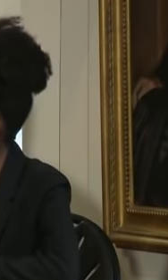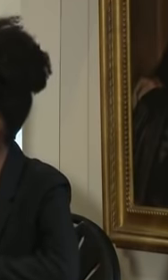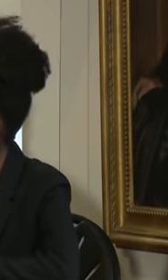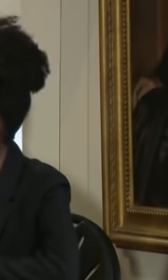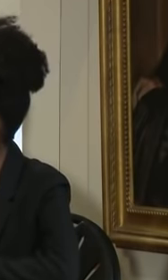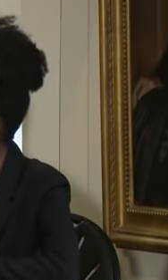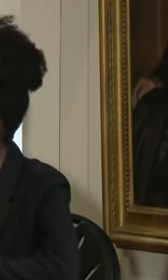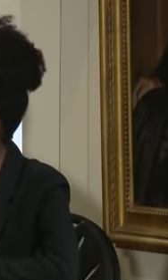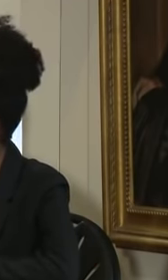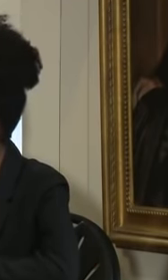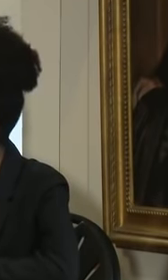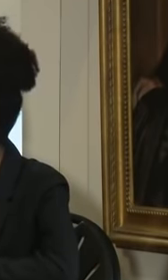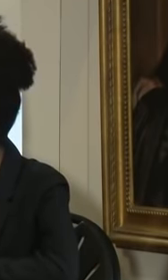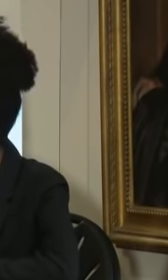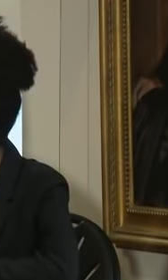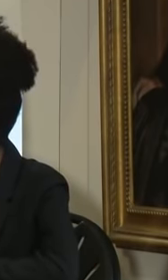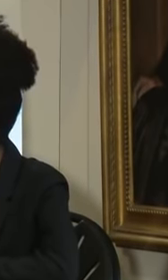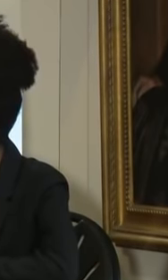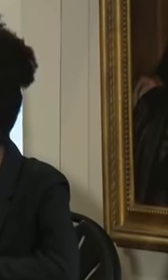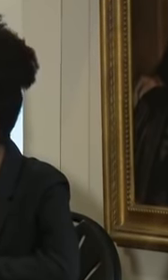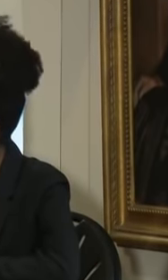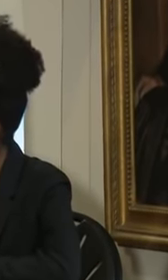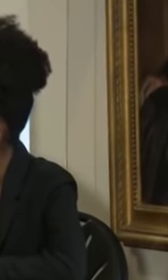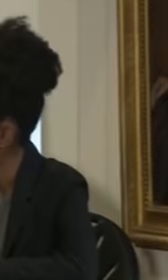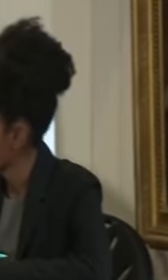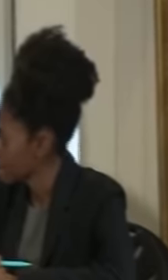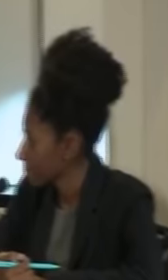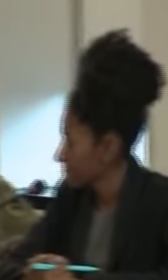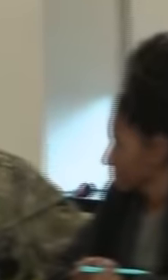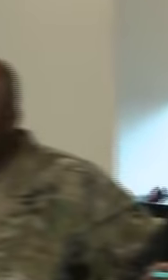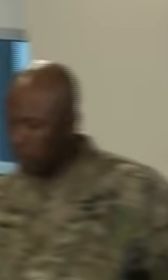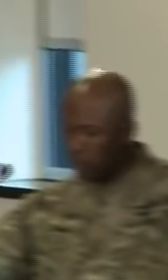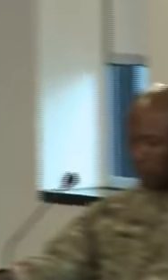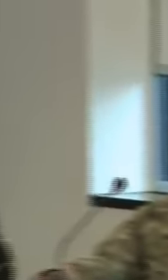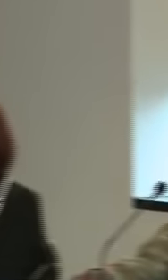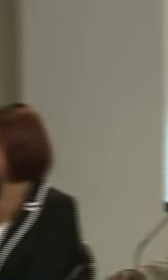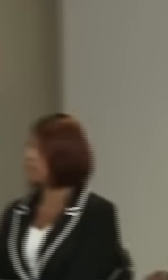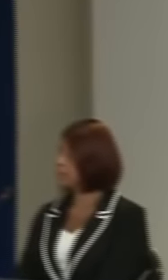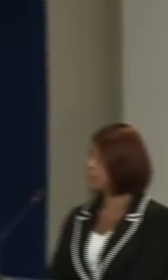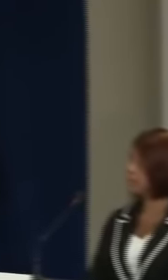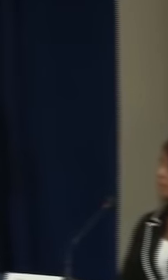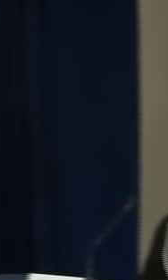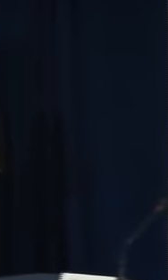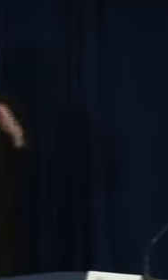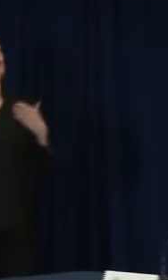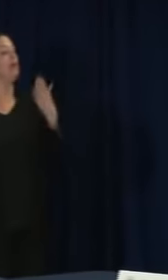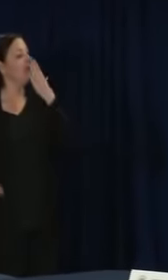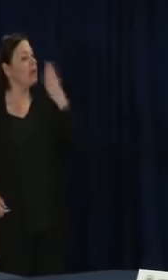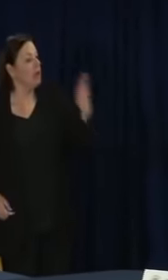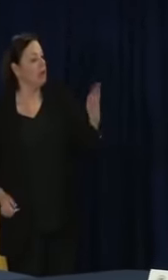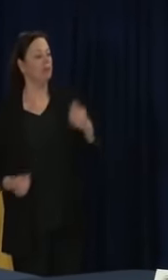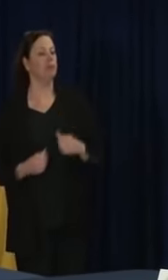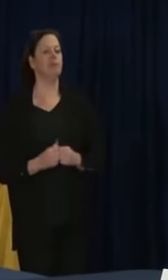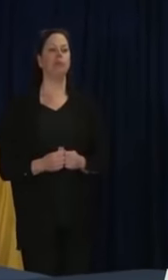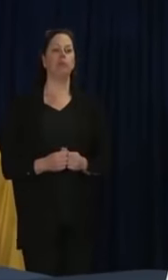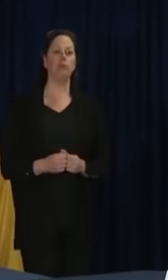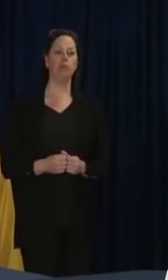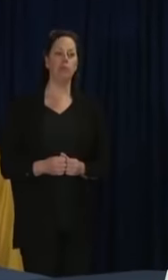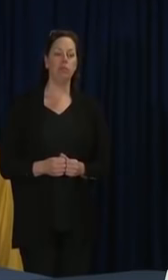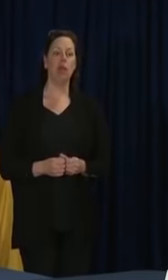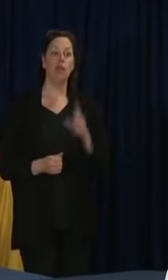Yeah, and I think this is worth repeating both for our college students as well as our younger folks, particularly our friends in